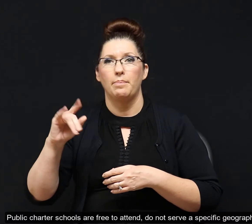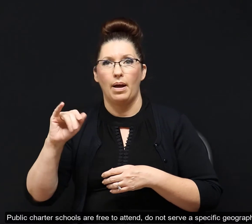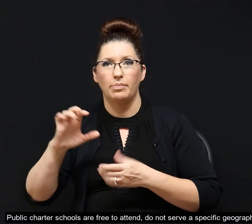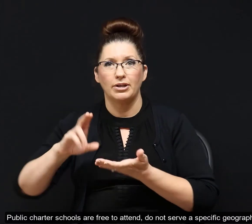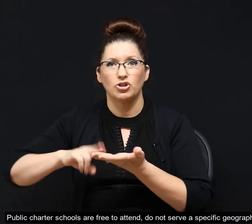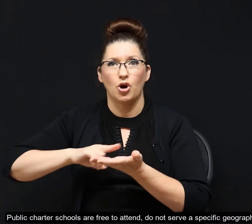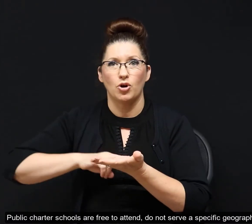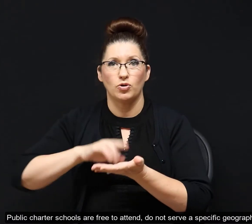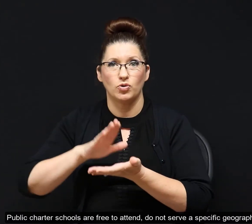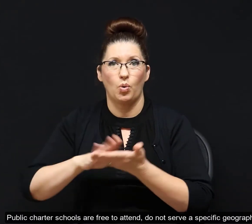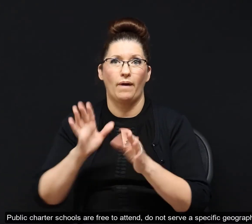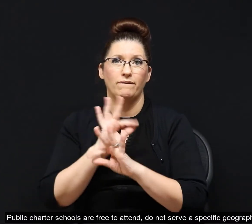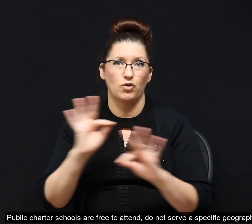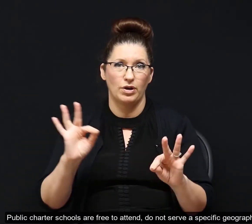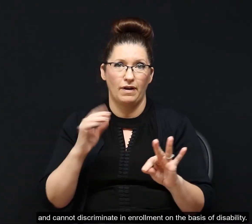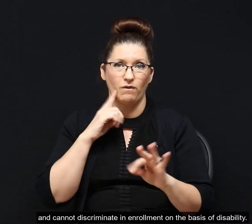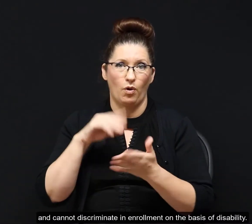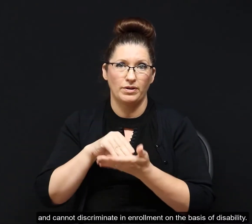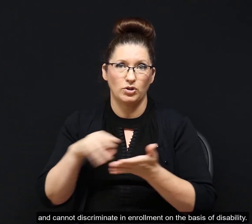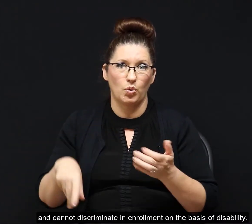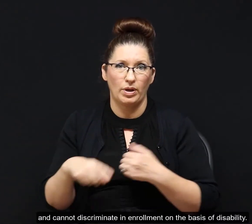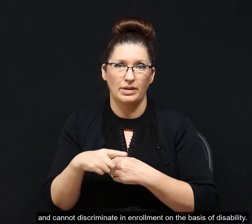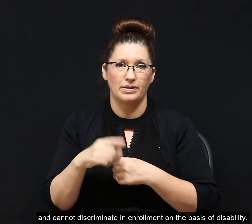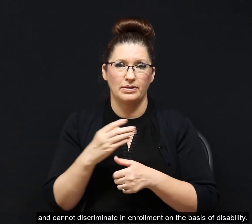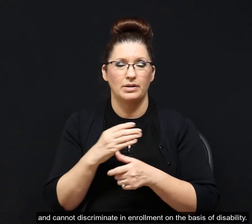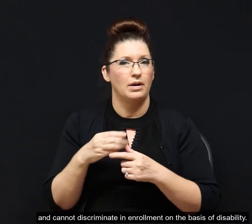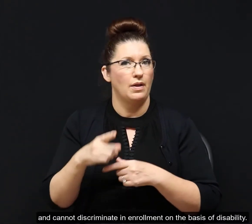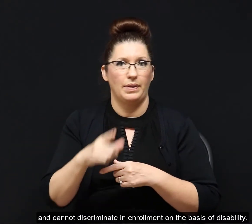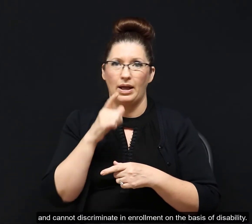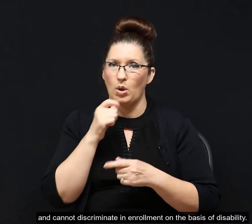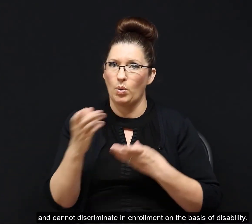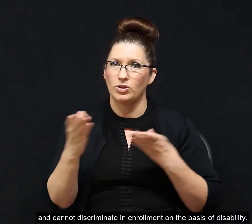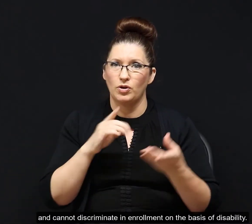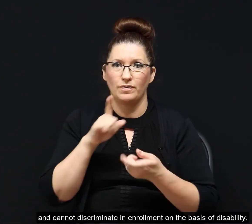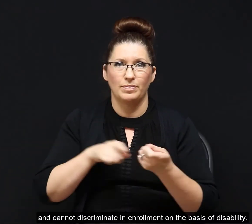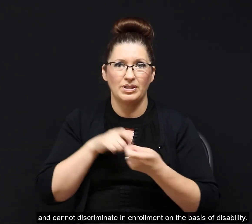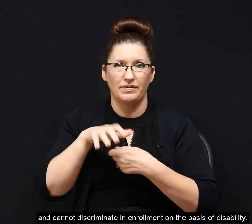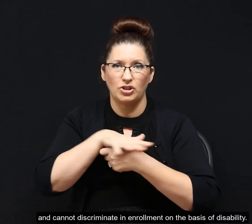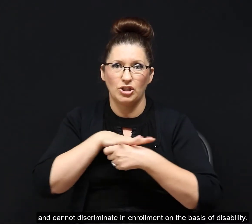a geographic area, and cannot discriminate in enrollment on basis of disability.